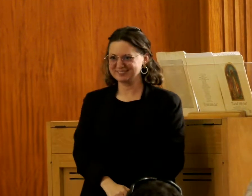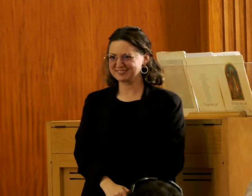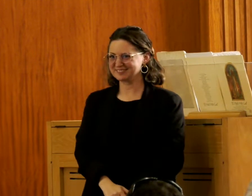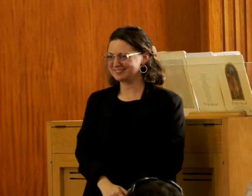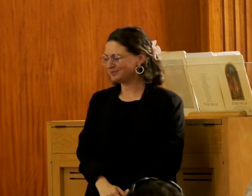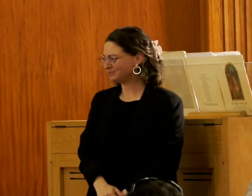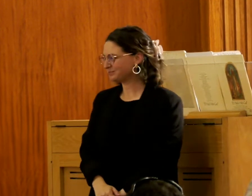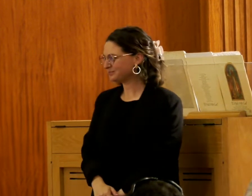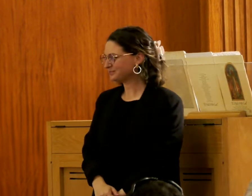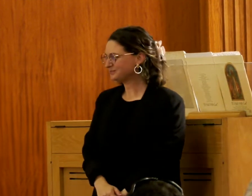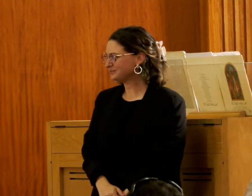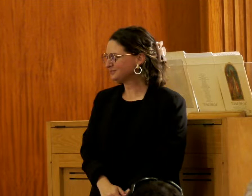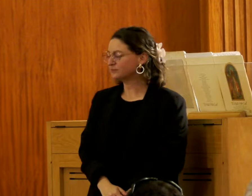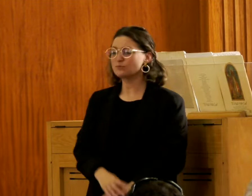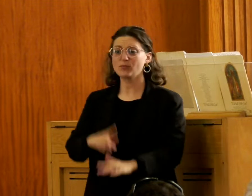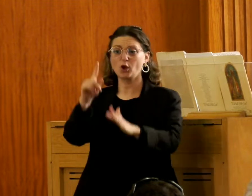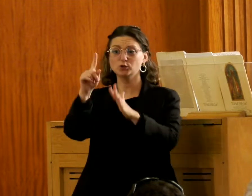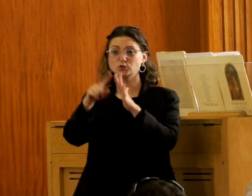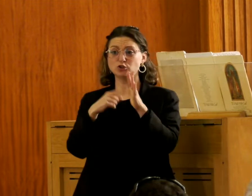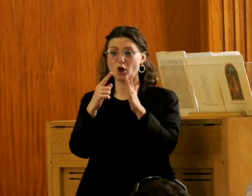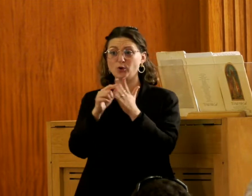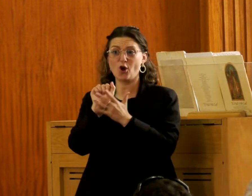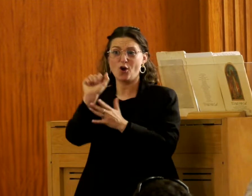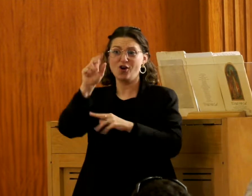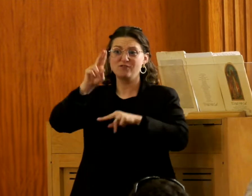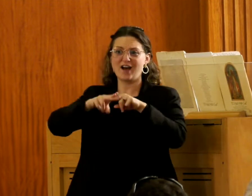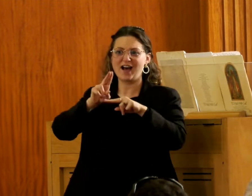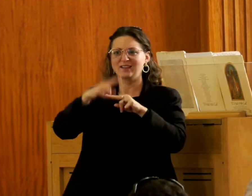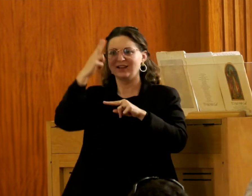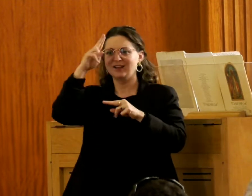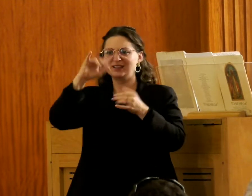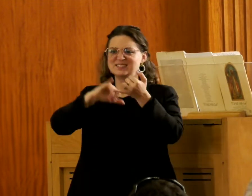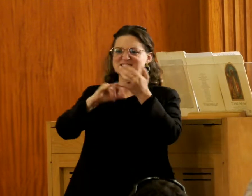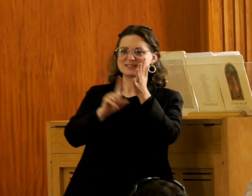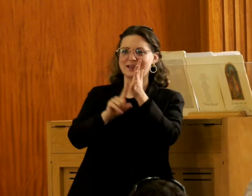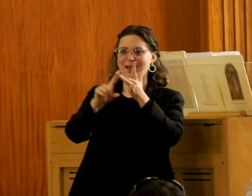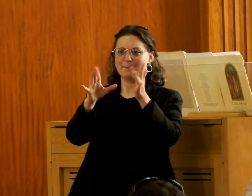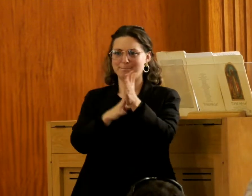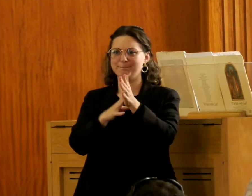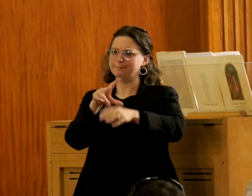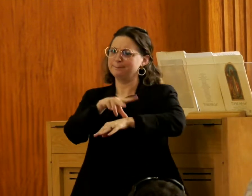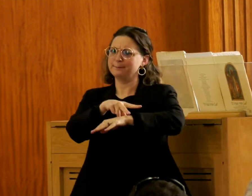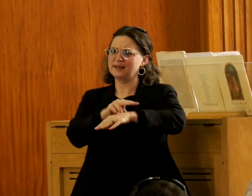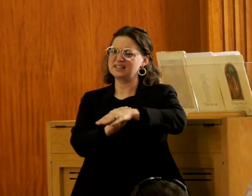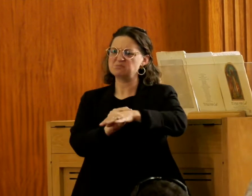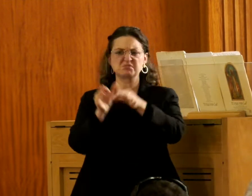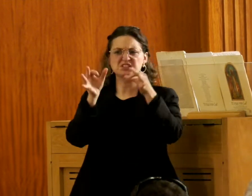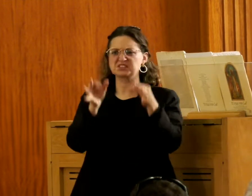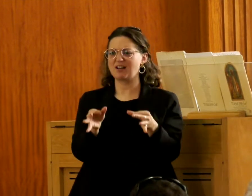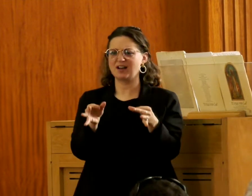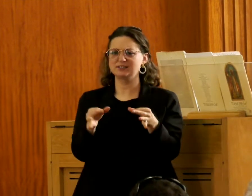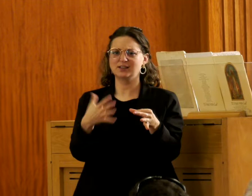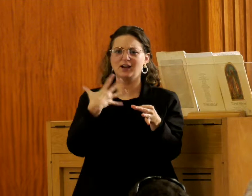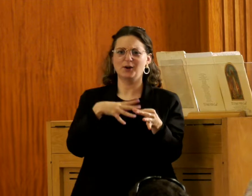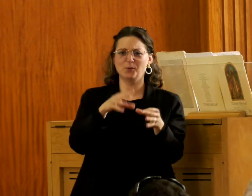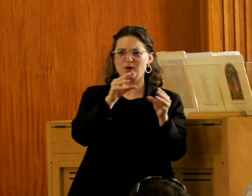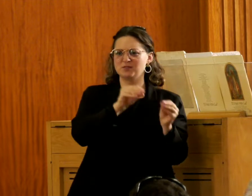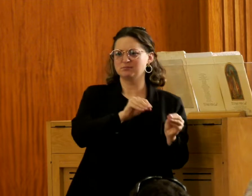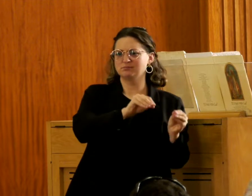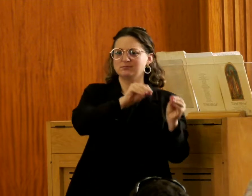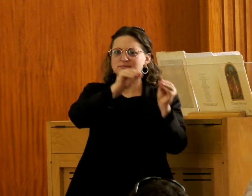Now, Joan's father, Slim, was a policeman, and wanting a change, he accepted